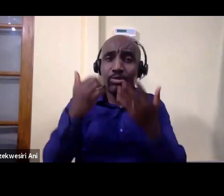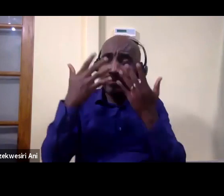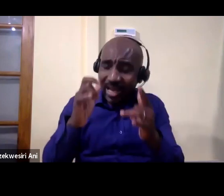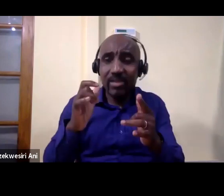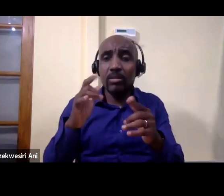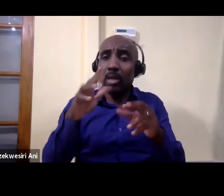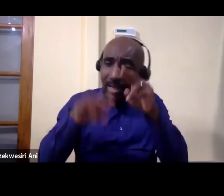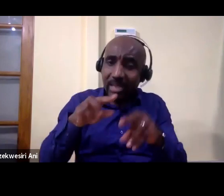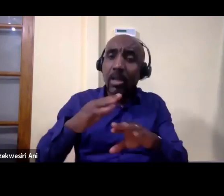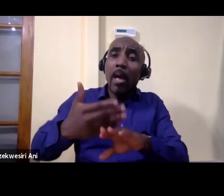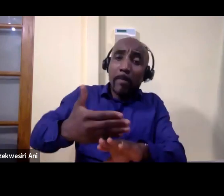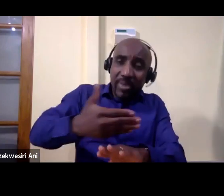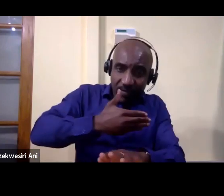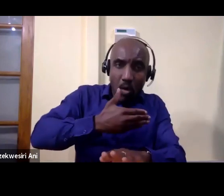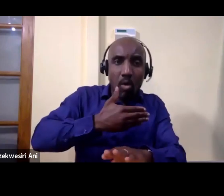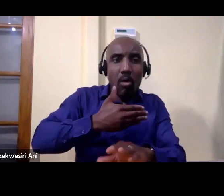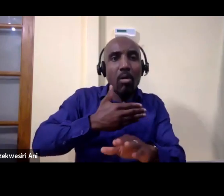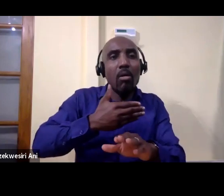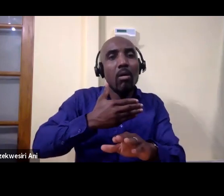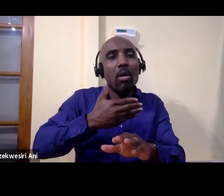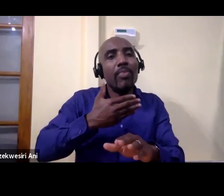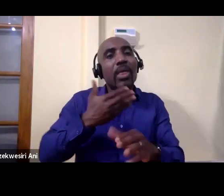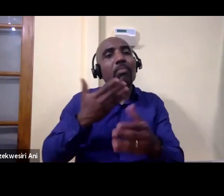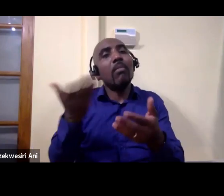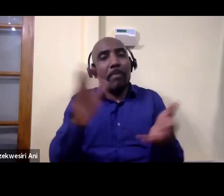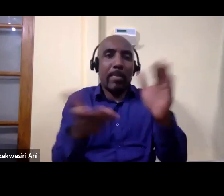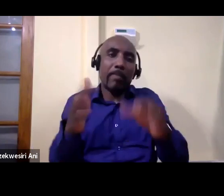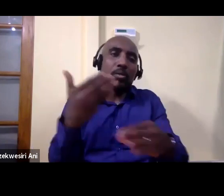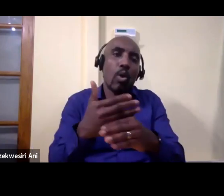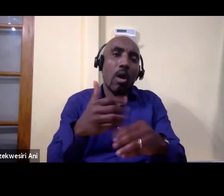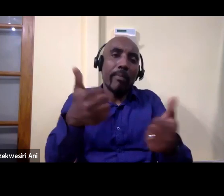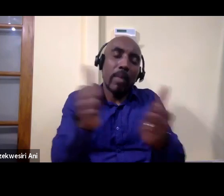to put things in order. Thank you very much.